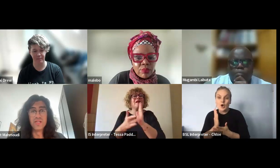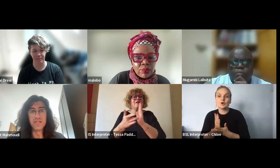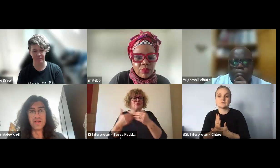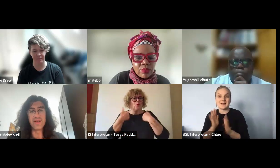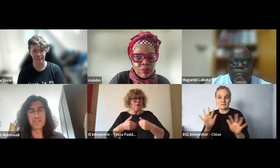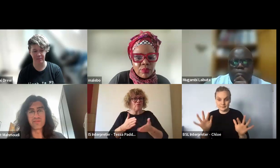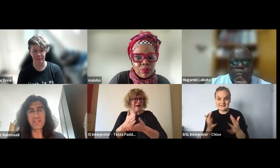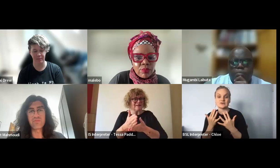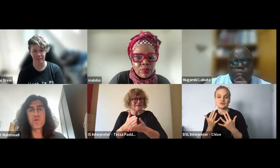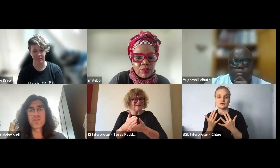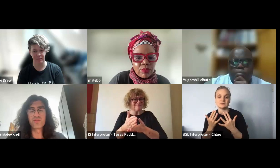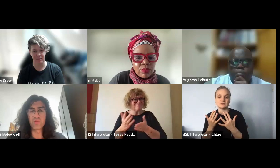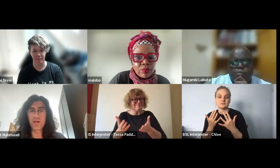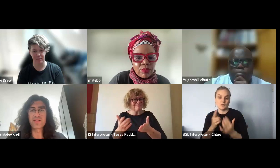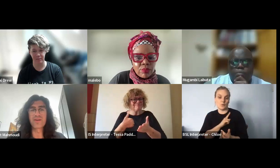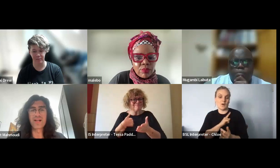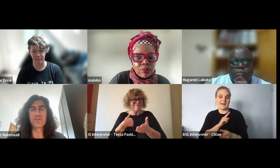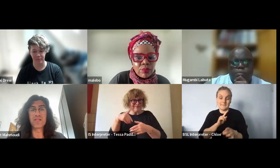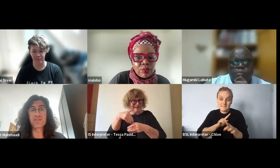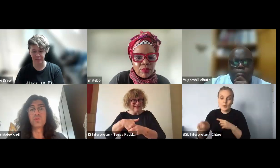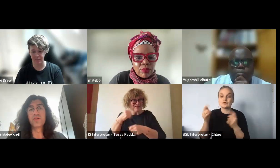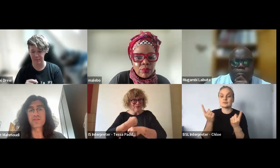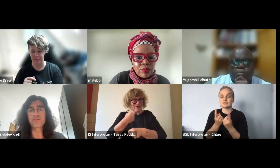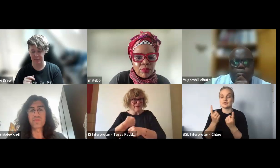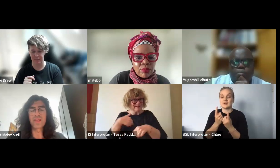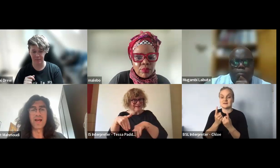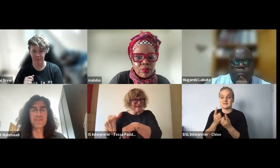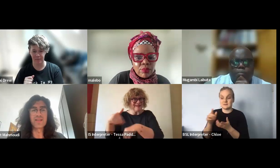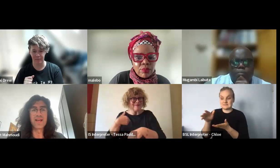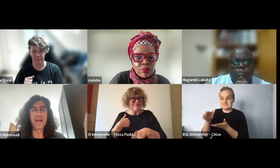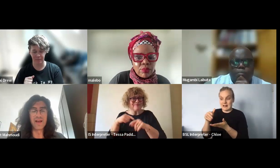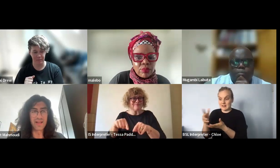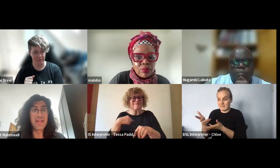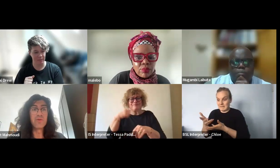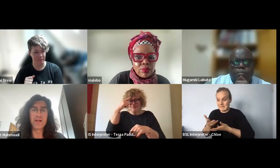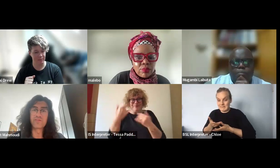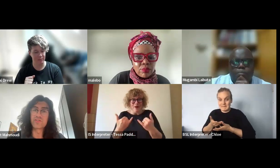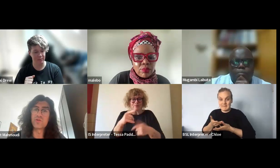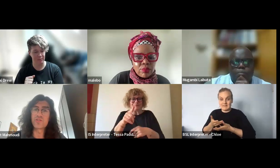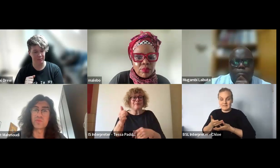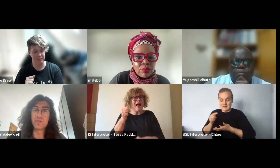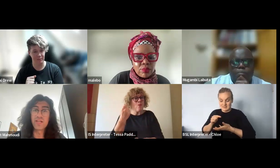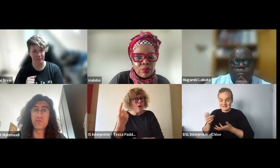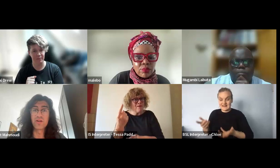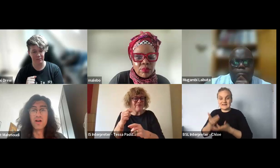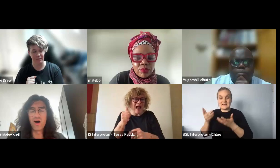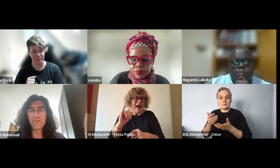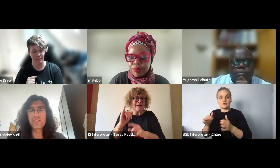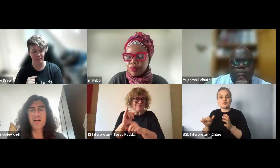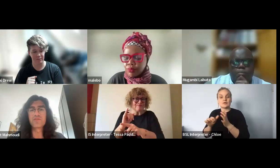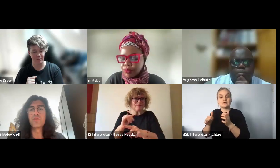attention to is the fact that most of the products that are actually being sold to us as enabling of the solutions that we're looking